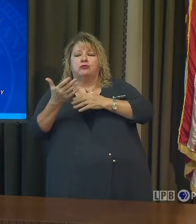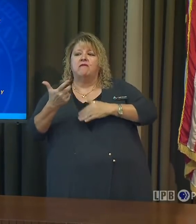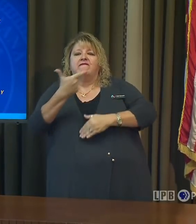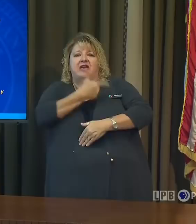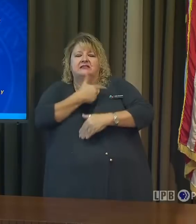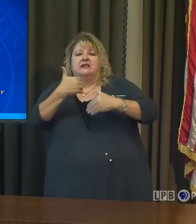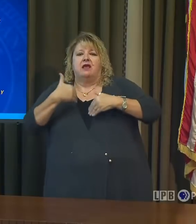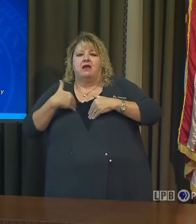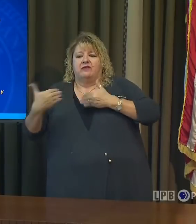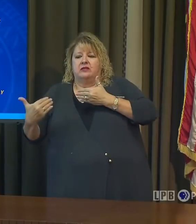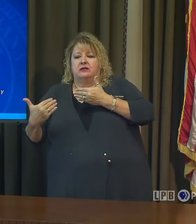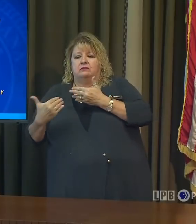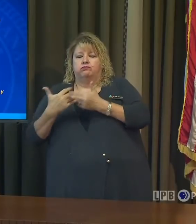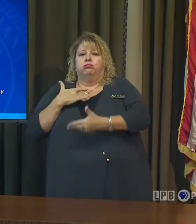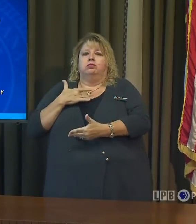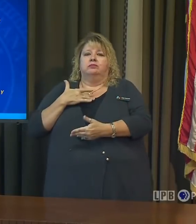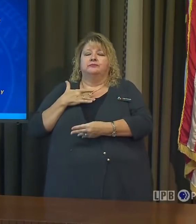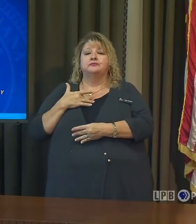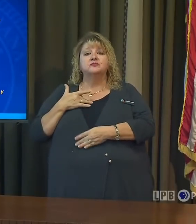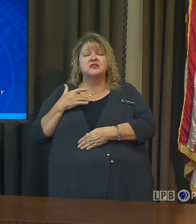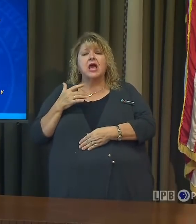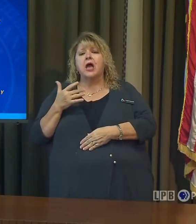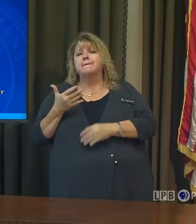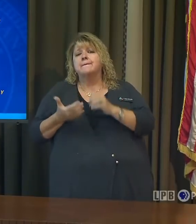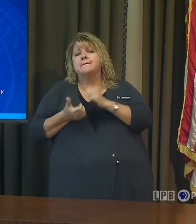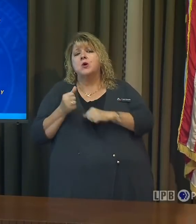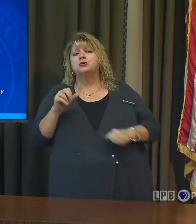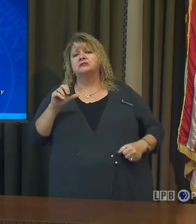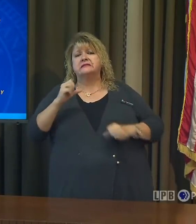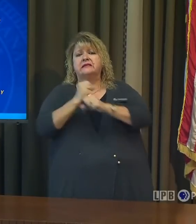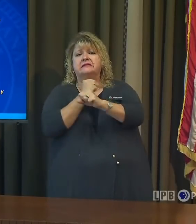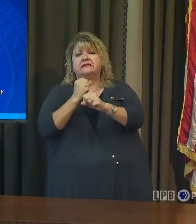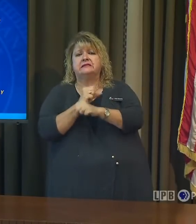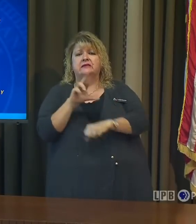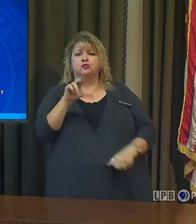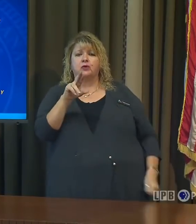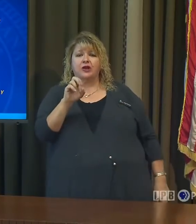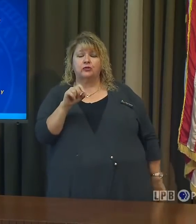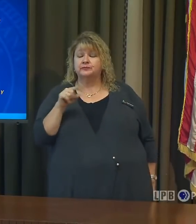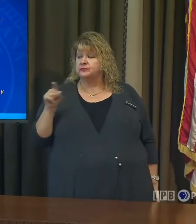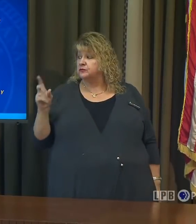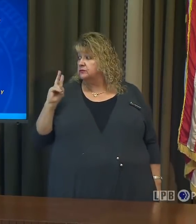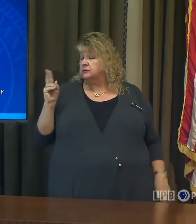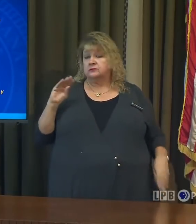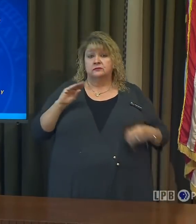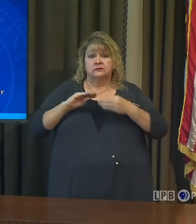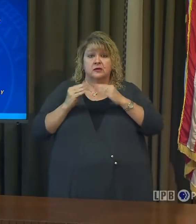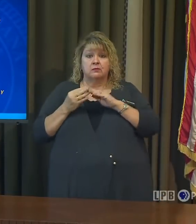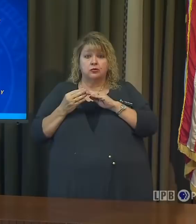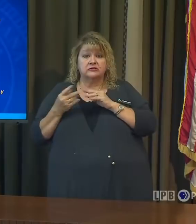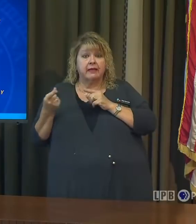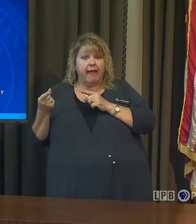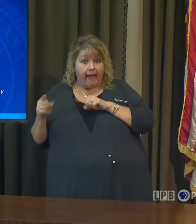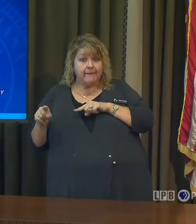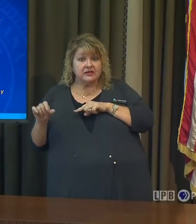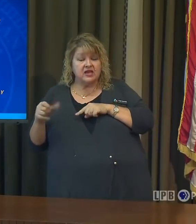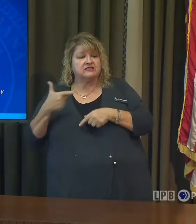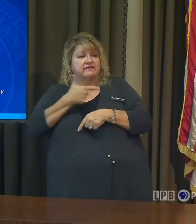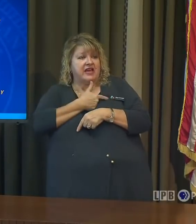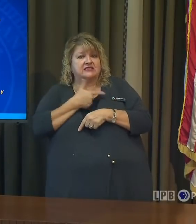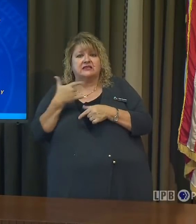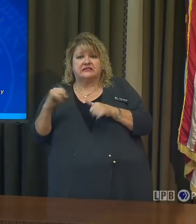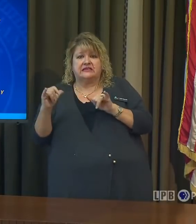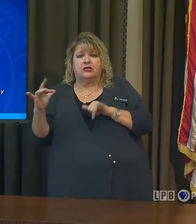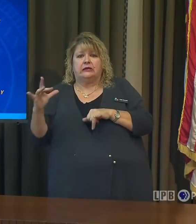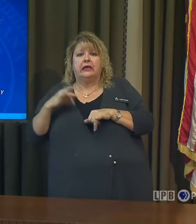By and large, breakthrough cases are rare, statistically rare, but as you can see from those stats, they certainly do happen.